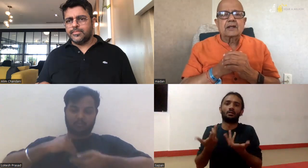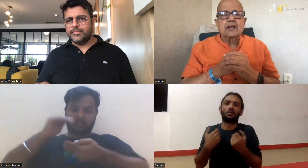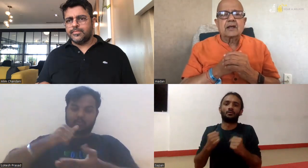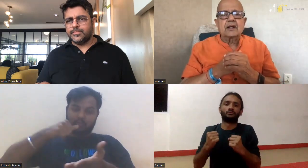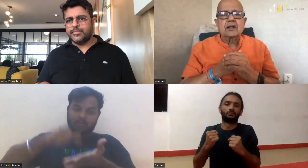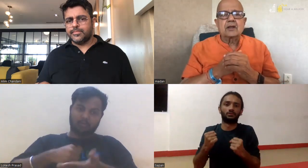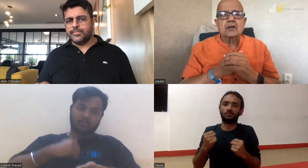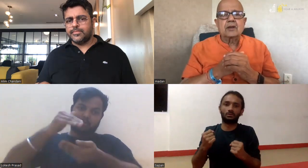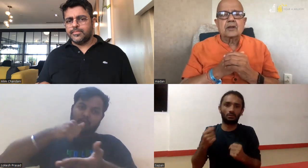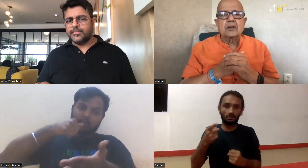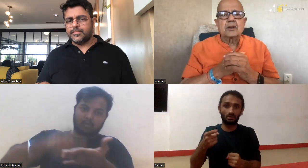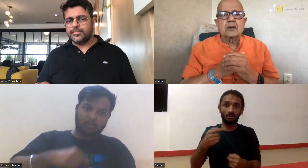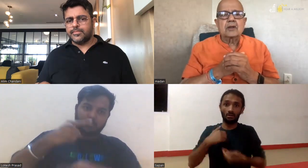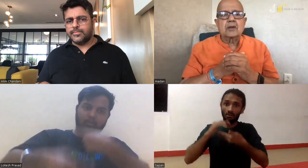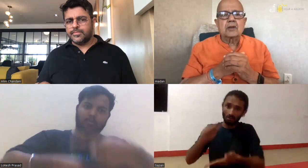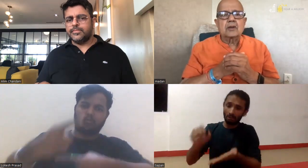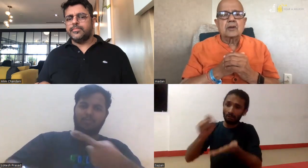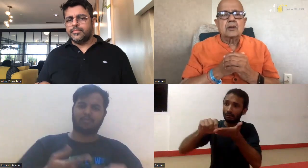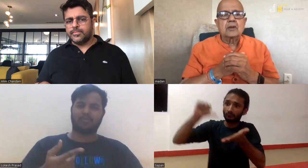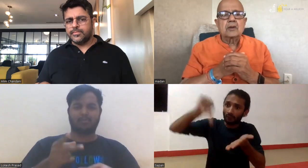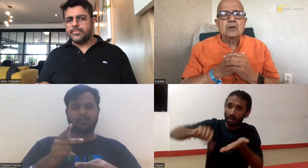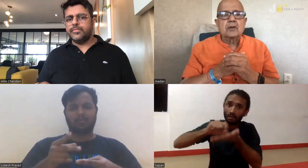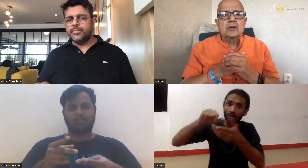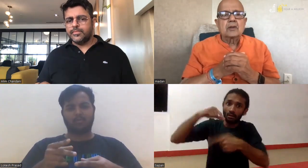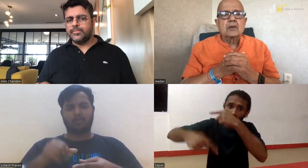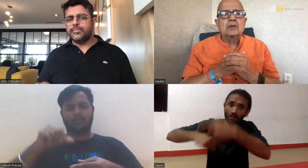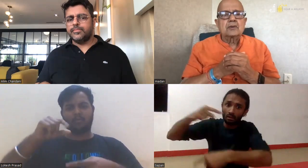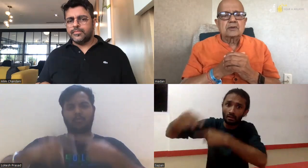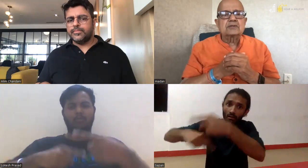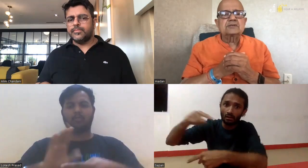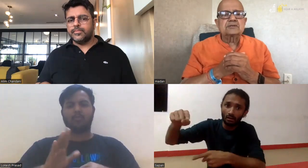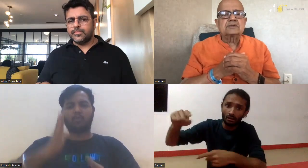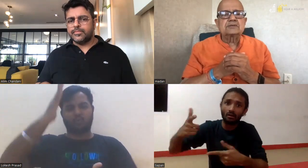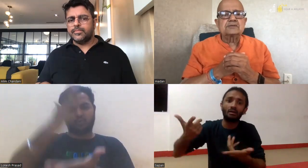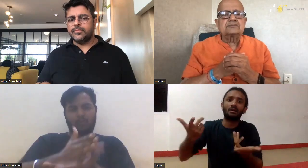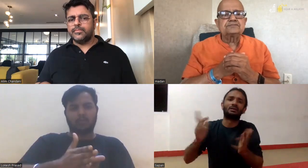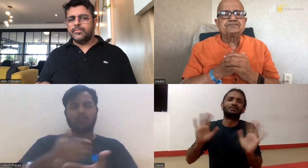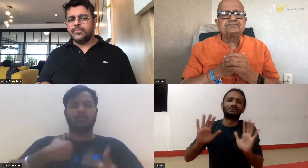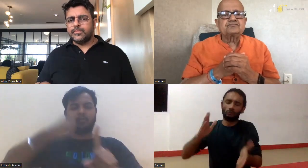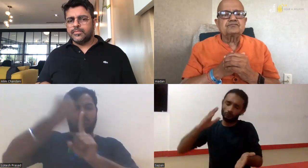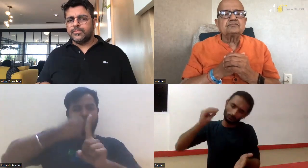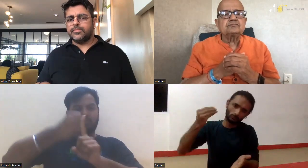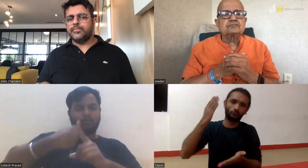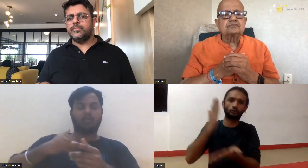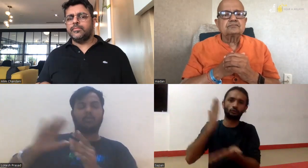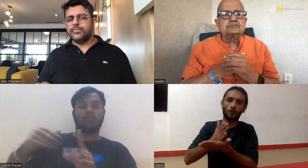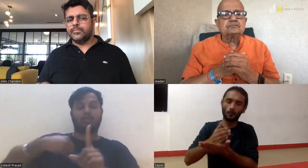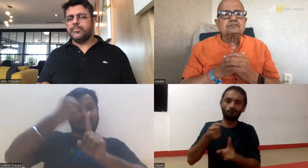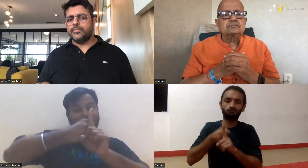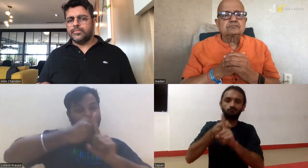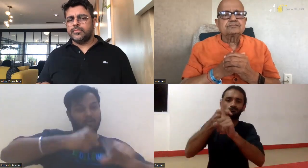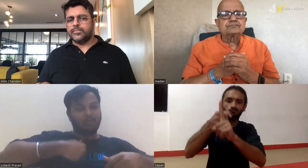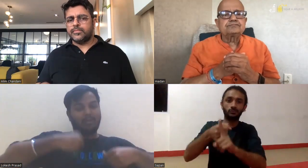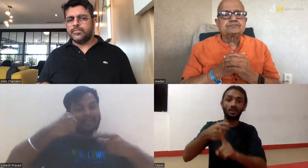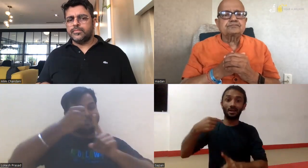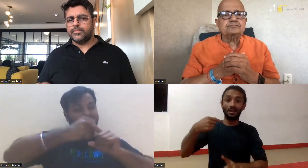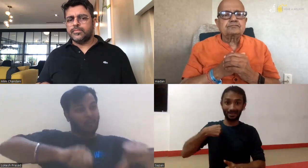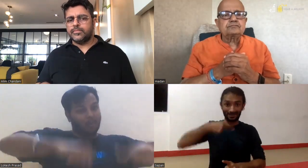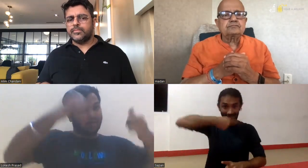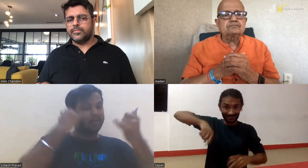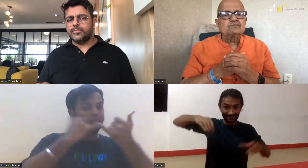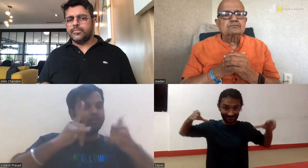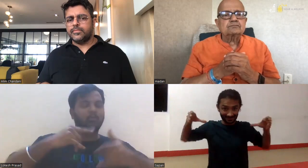to the associations in Maharashtra, and probably ask NAID, AIFD to be a part of it. If it's an important thing you want to